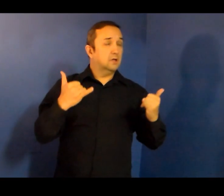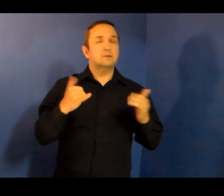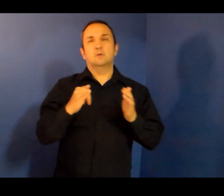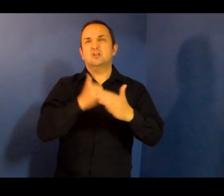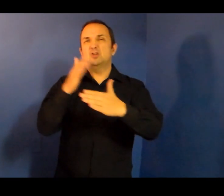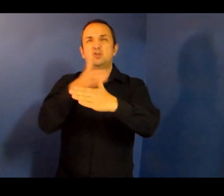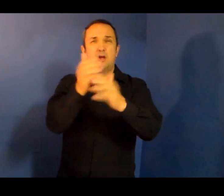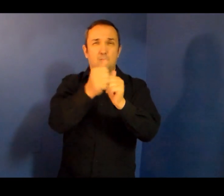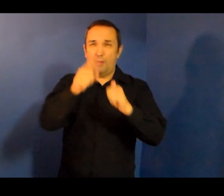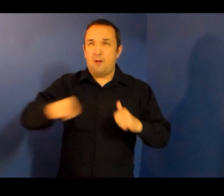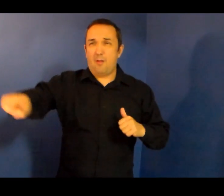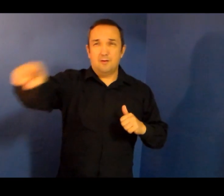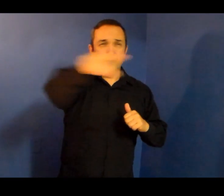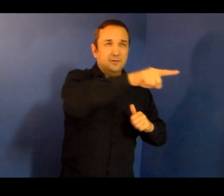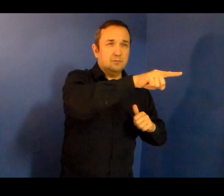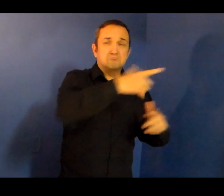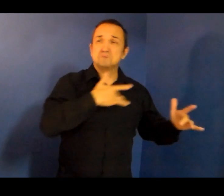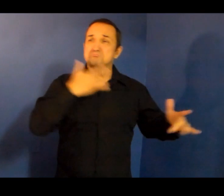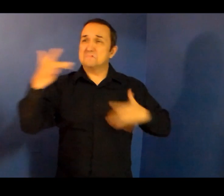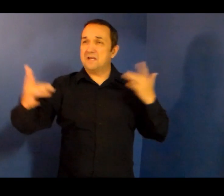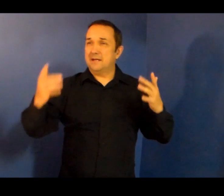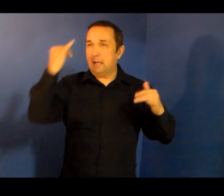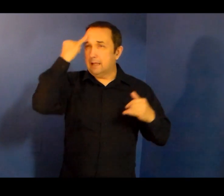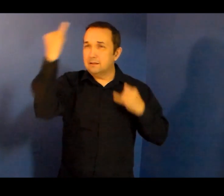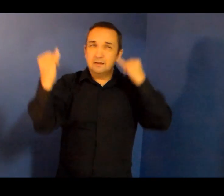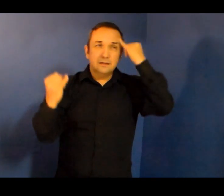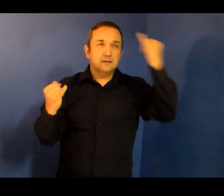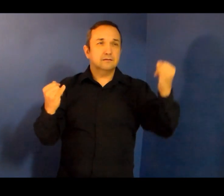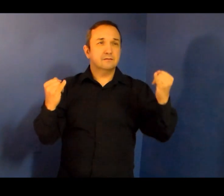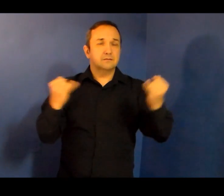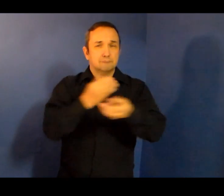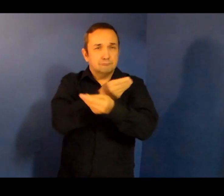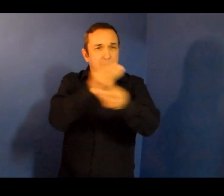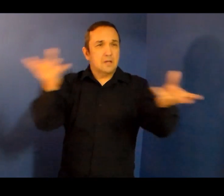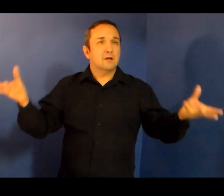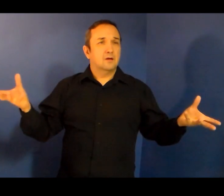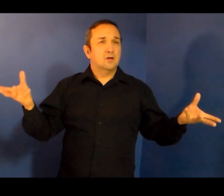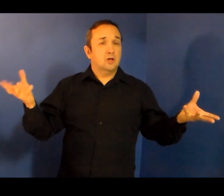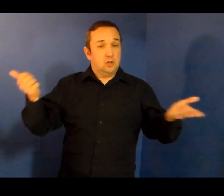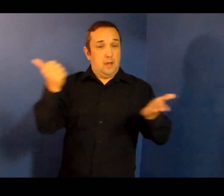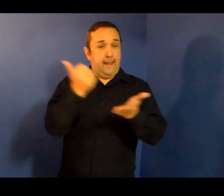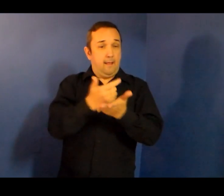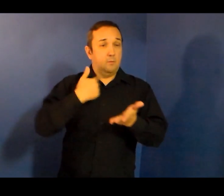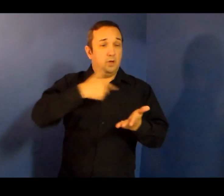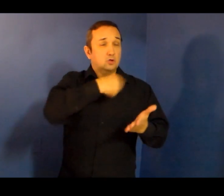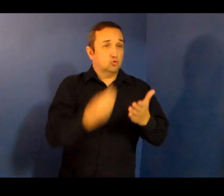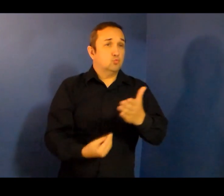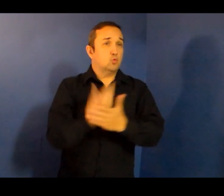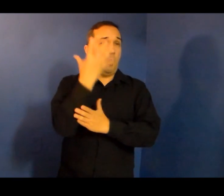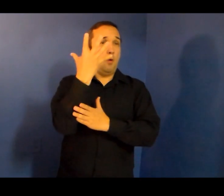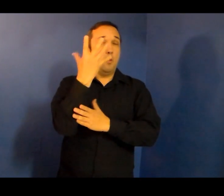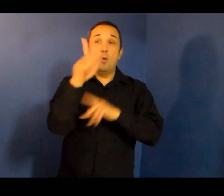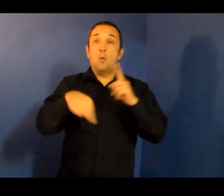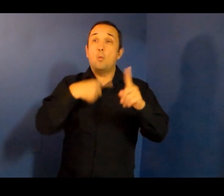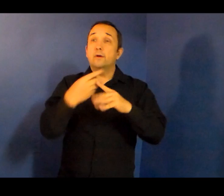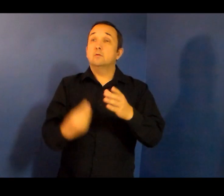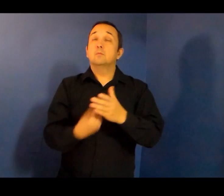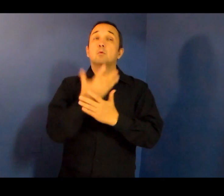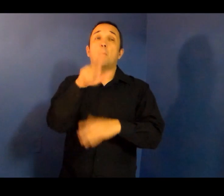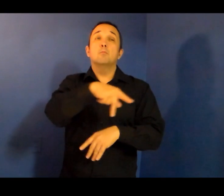some exciting ideas in order to help us all to grow. For when we open ourselves to growth at a personal level, we